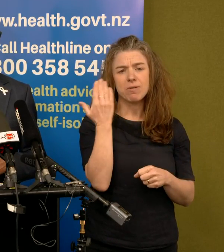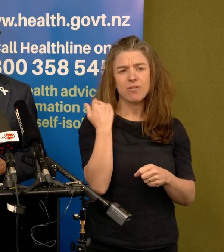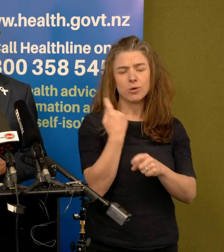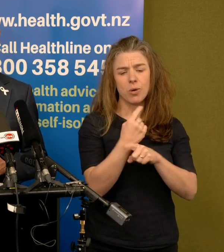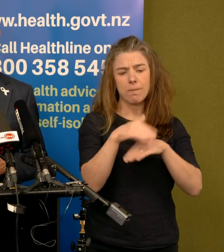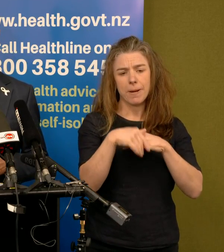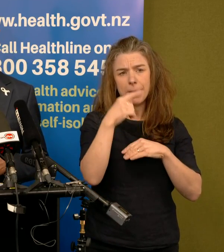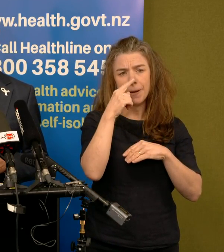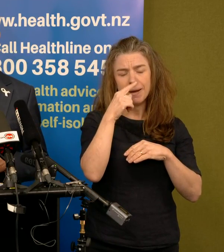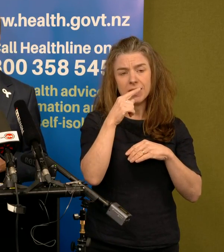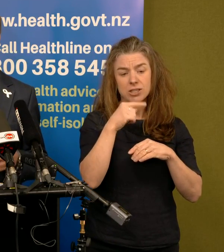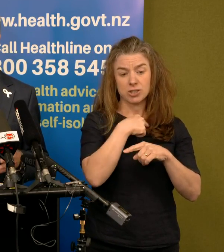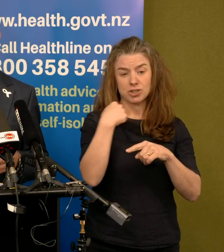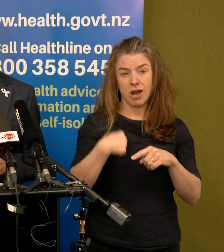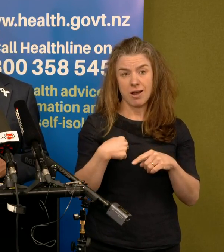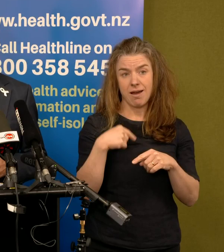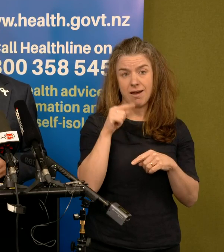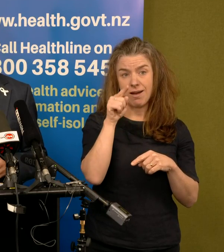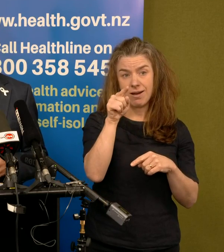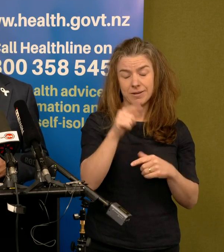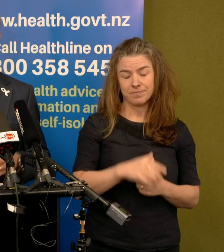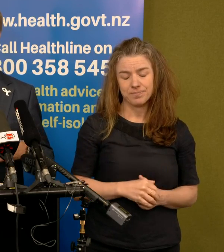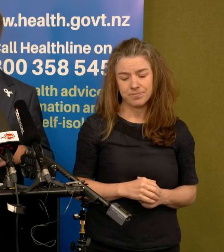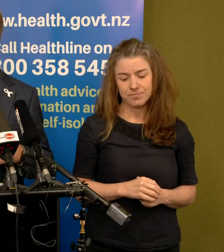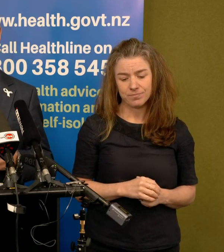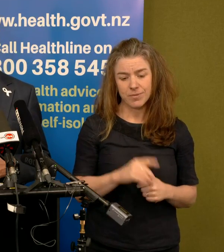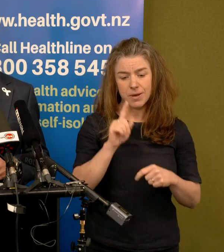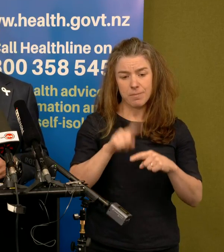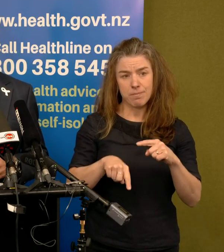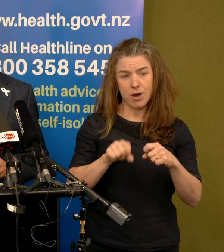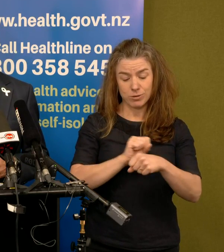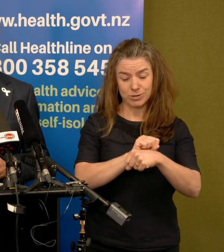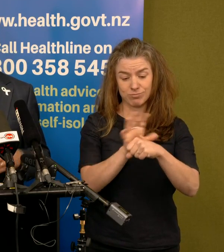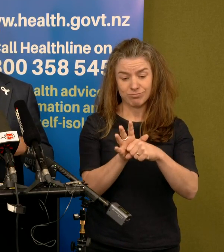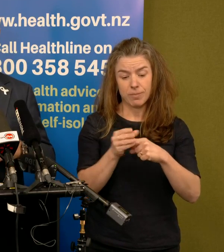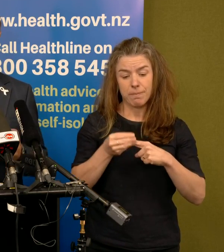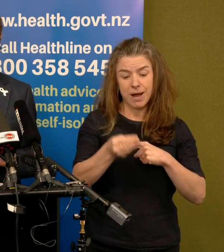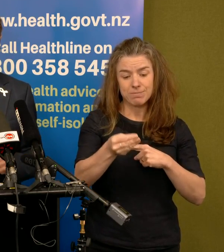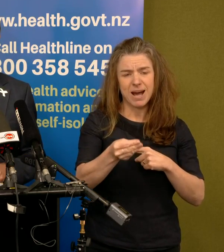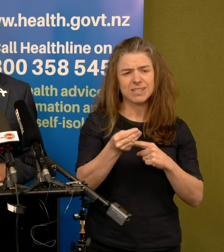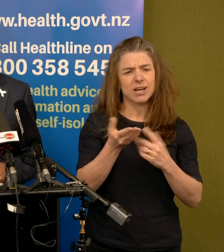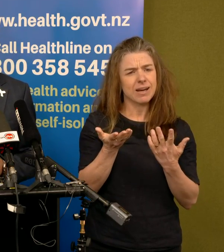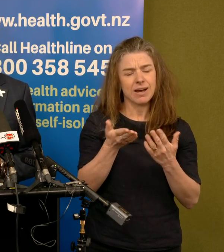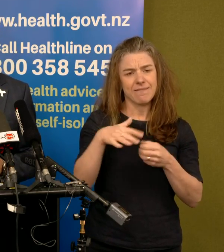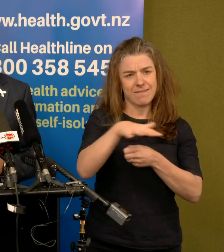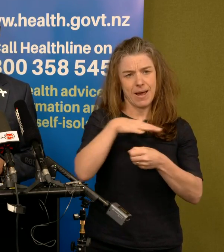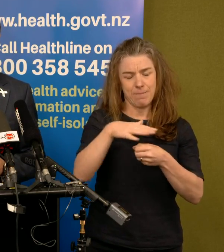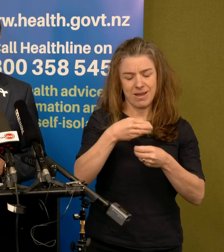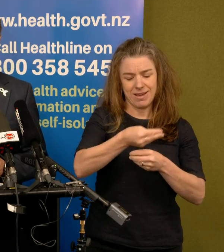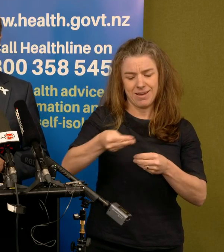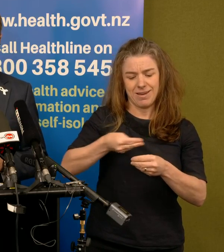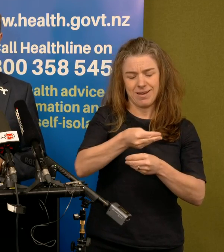to China, which has shown that most transmission of COVID-19 happens actually within families because of the close living